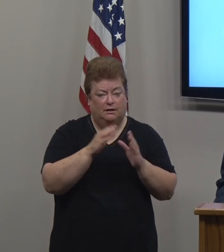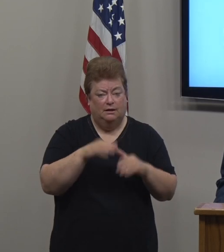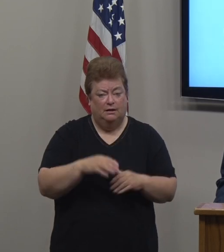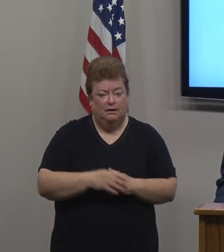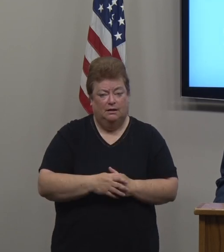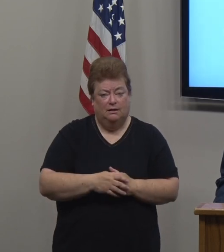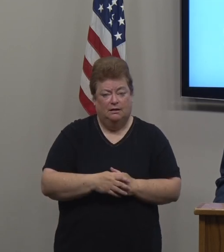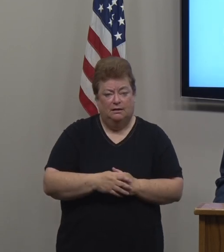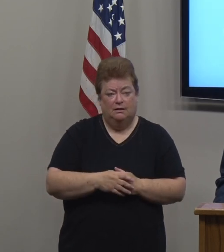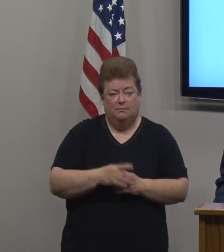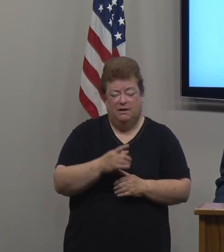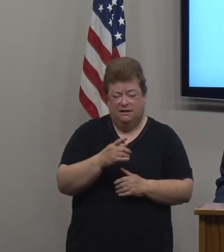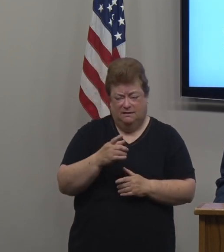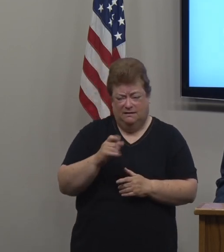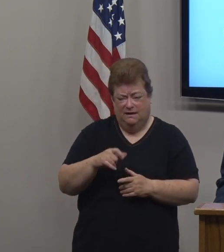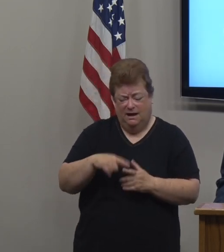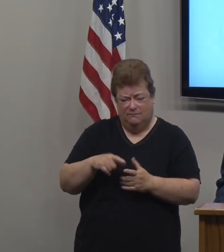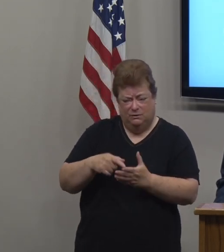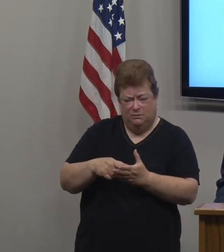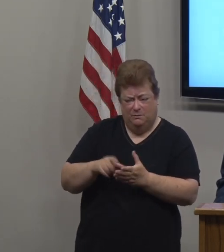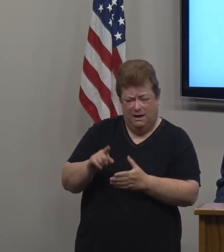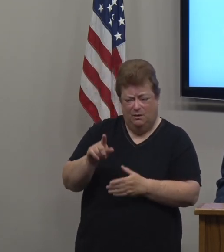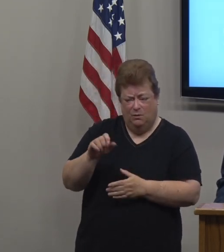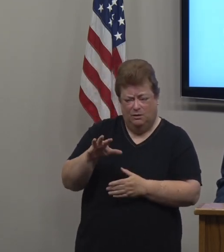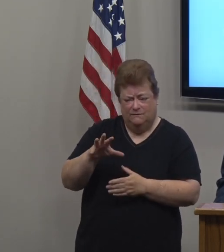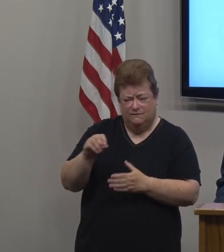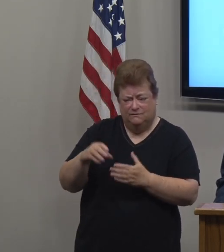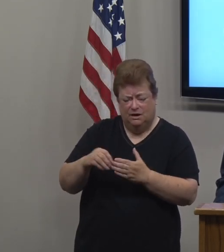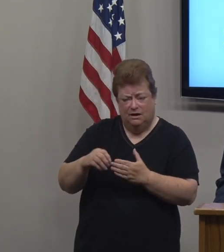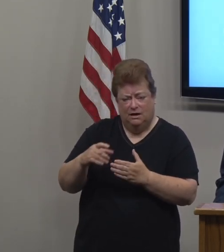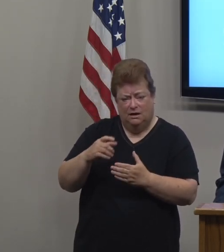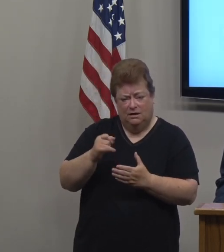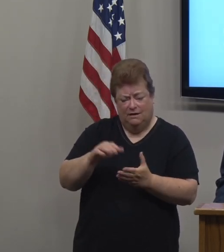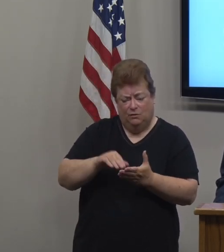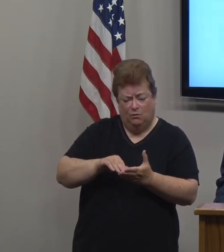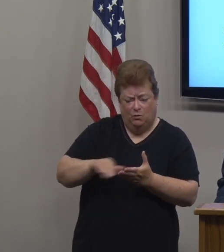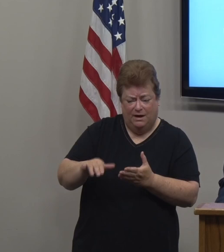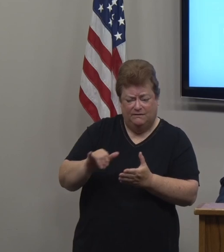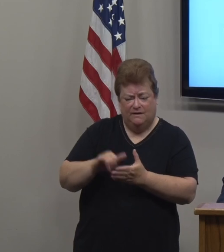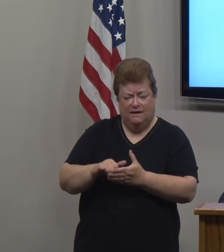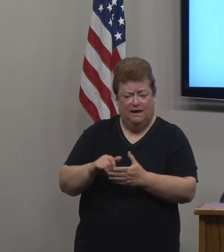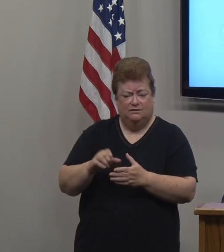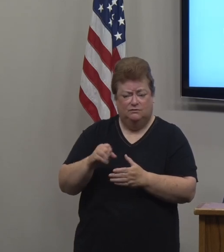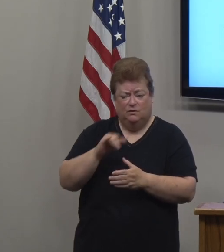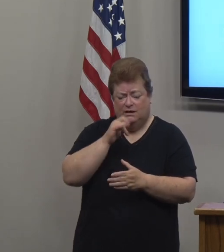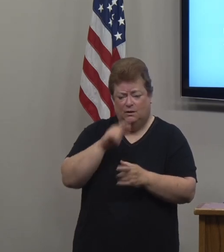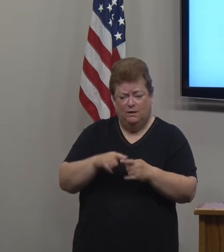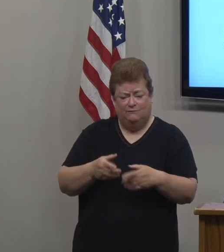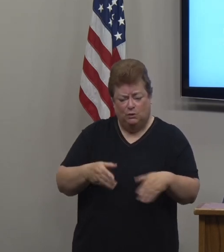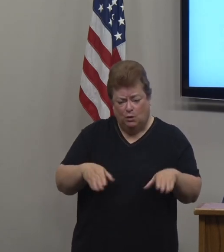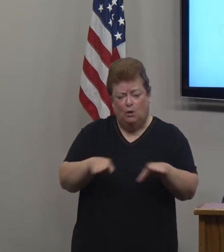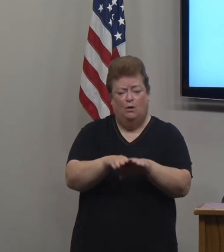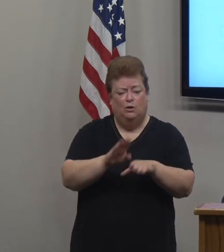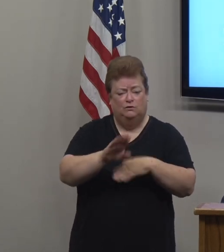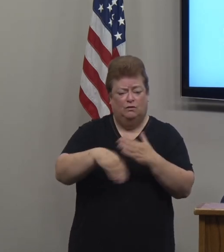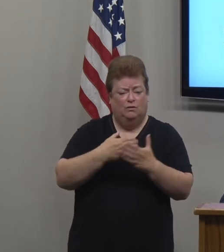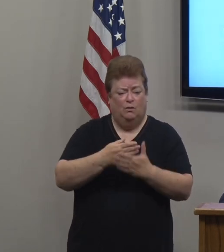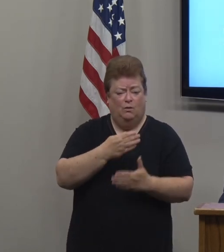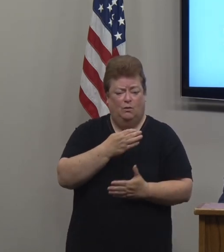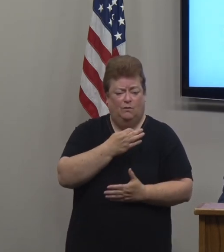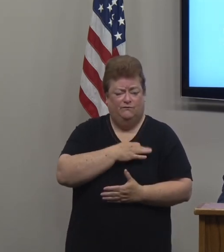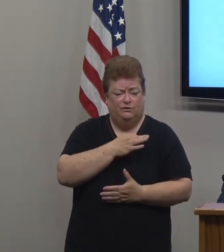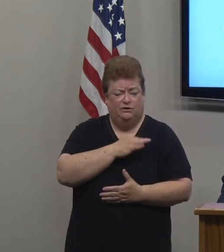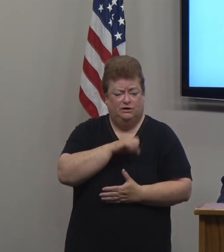$150 a night or something like that. Was there any thought about waiving that so you didn't have to close down an entire Greek house and